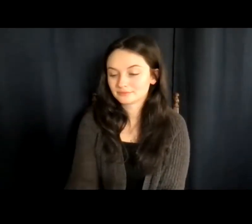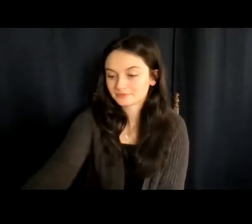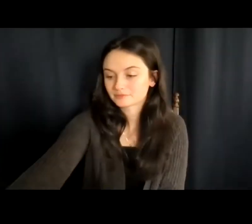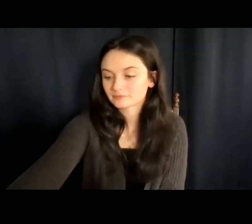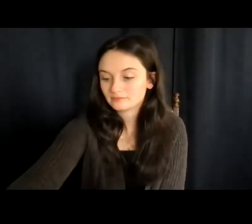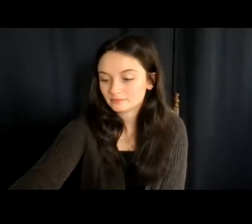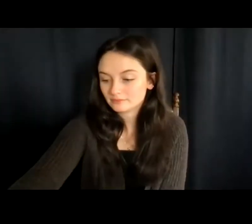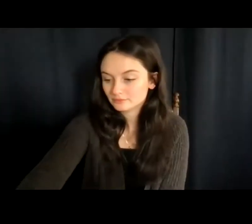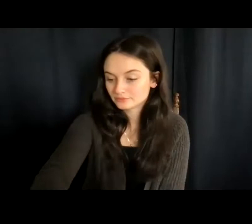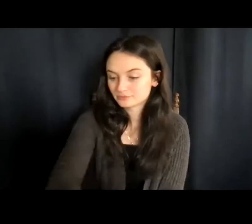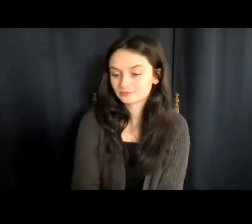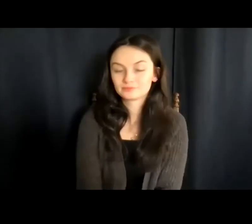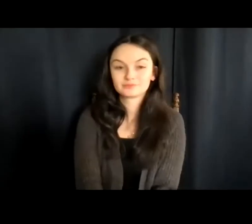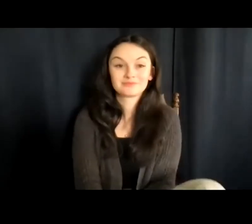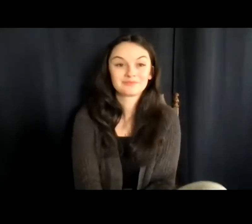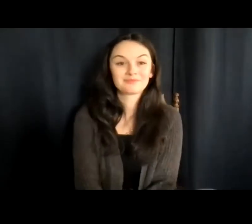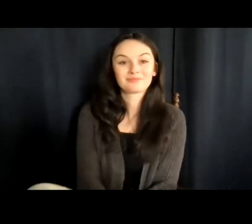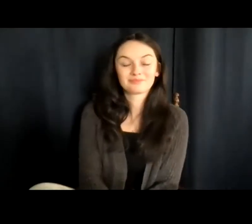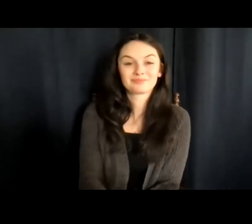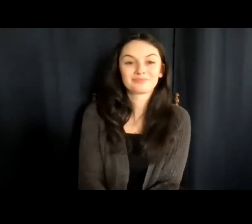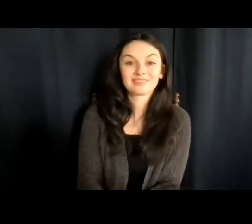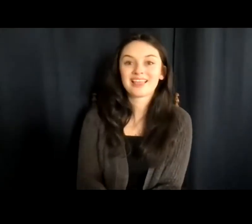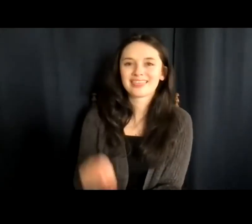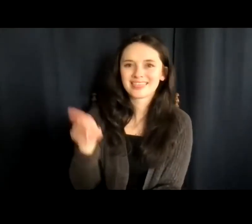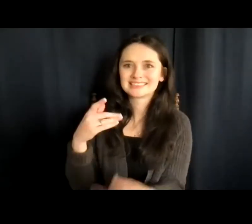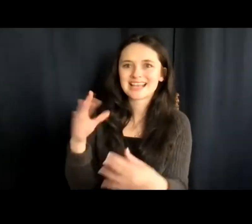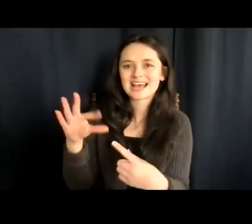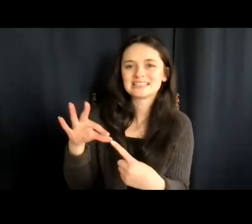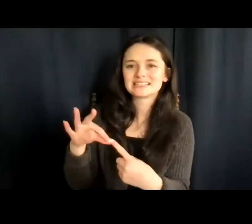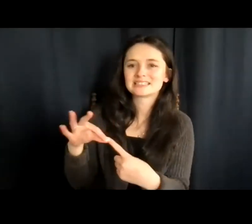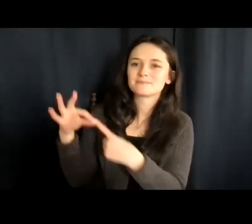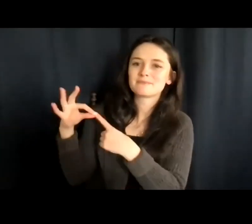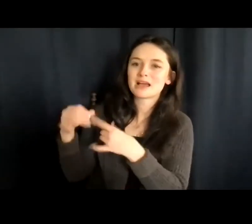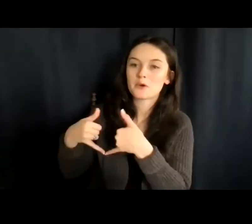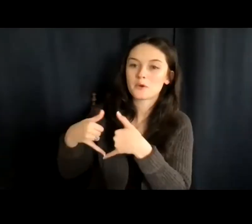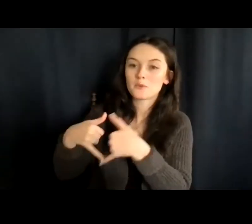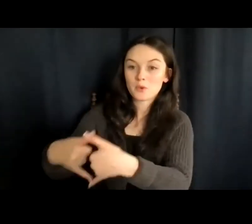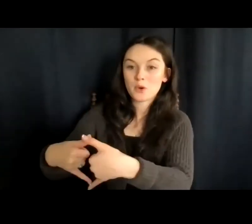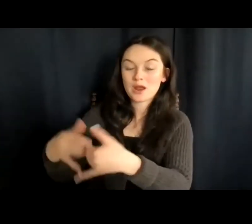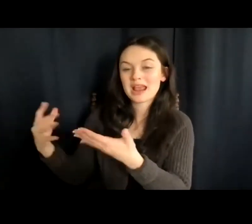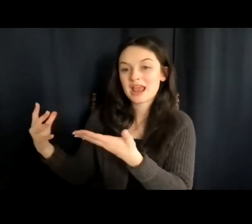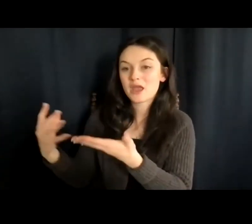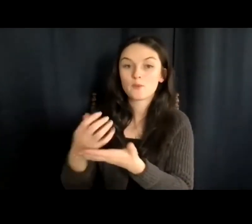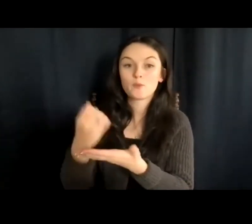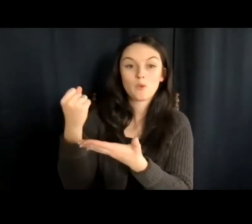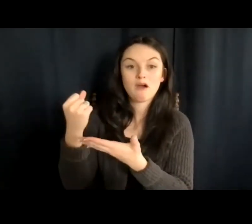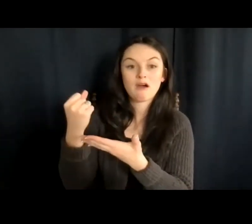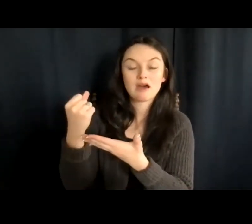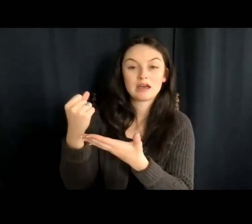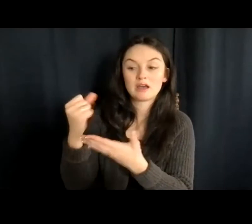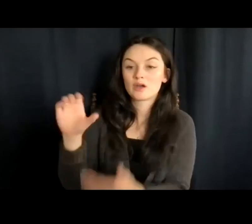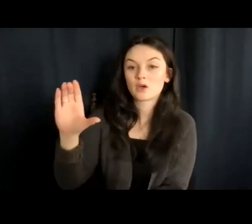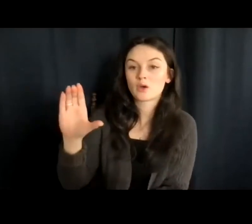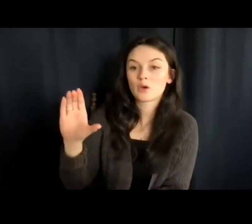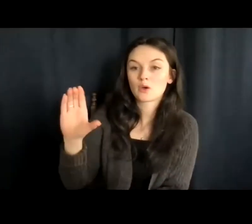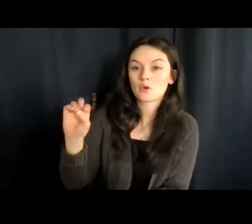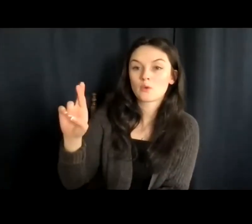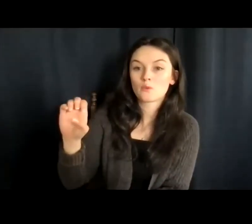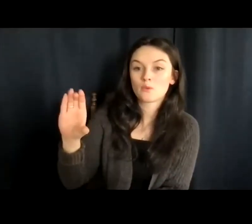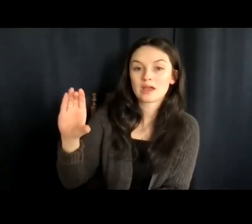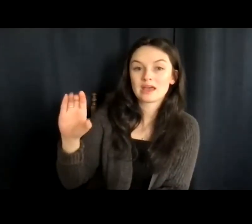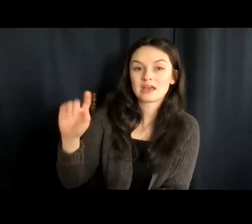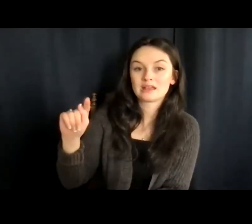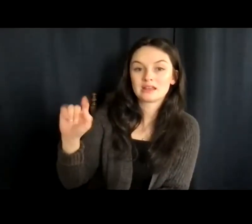And this book has a special award on it. It won the the Coretta Scott King